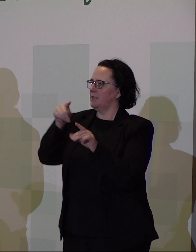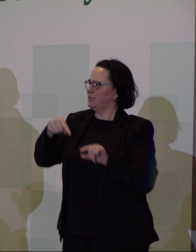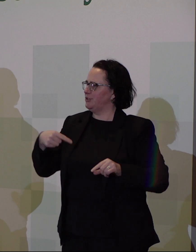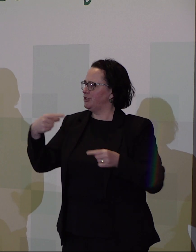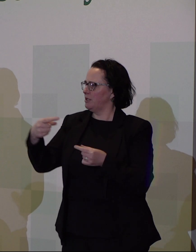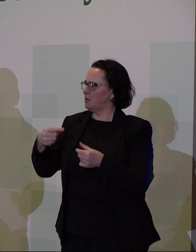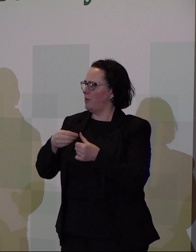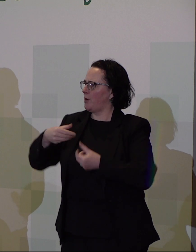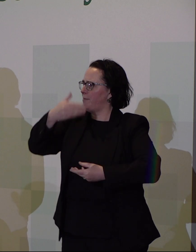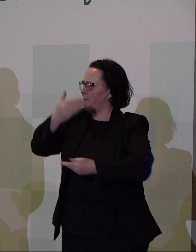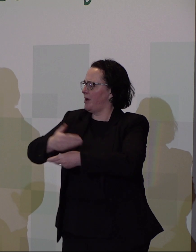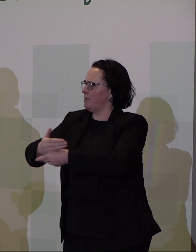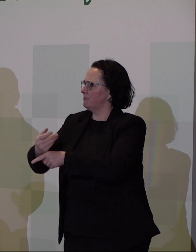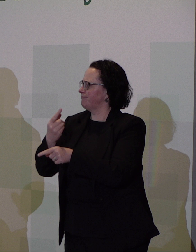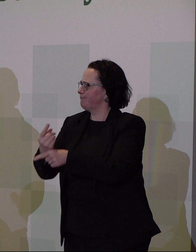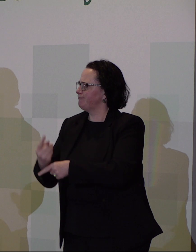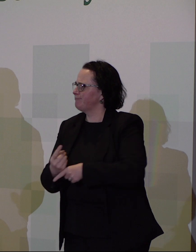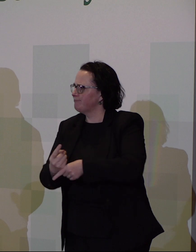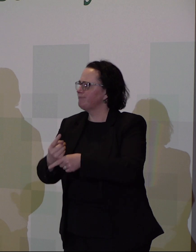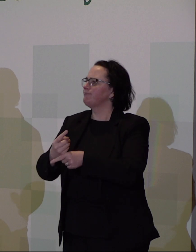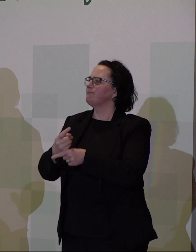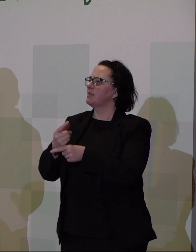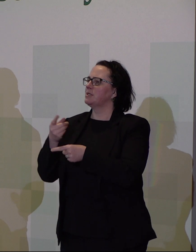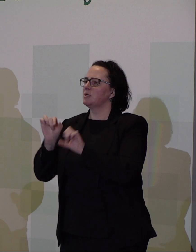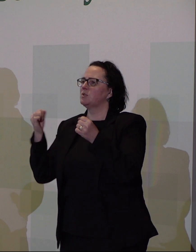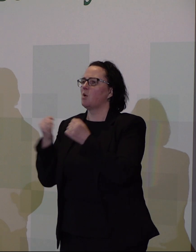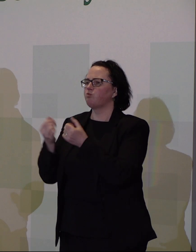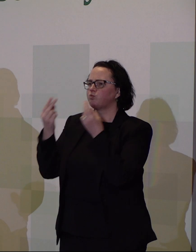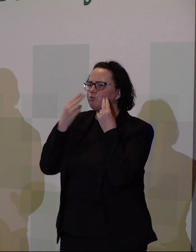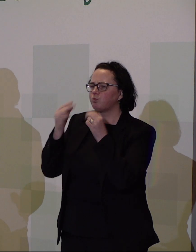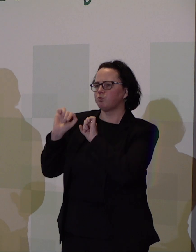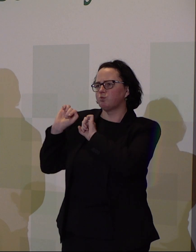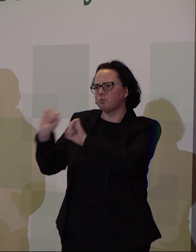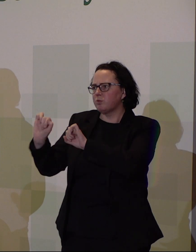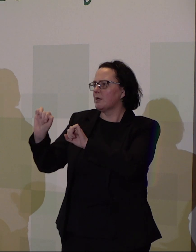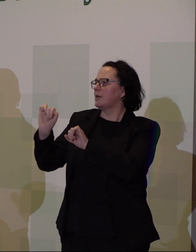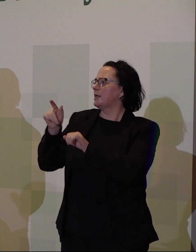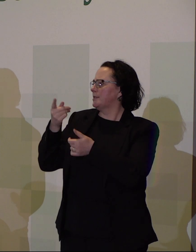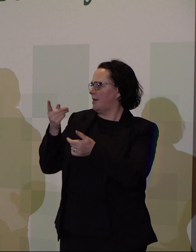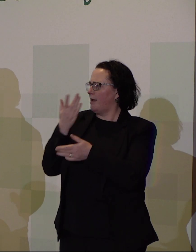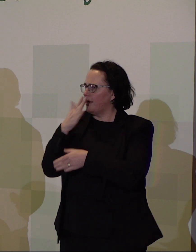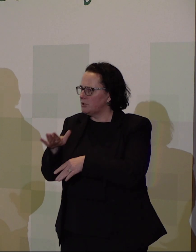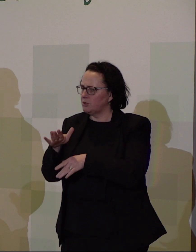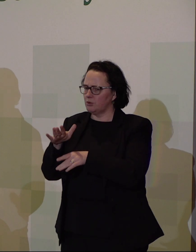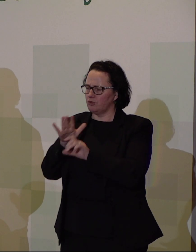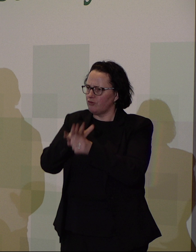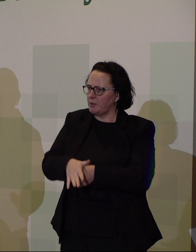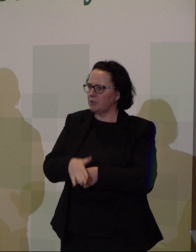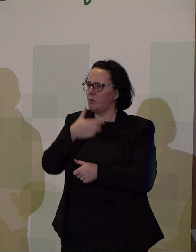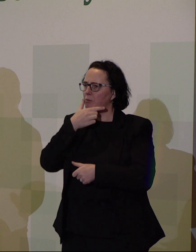remaining barriers and social norms and attitudes that facilitate gender discrimination towards girls and boys, women and